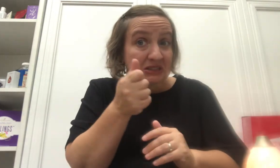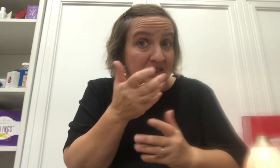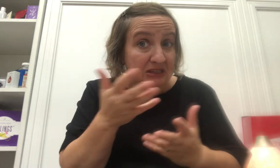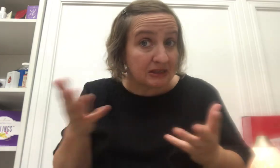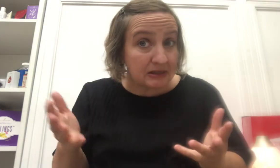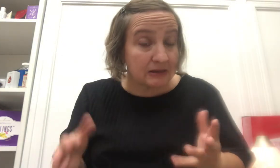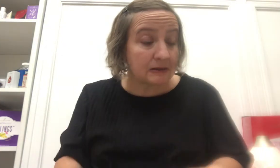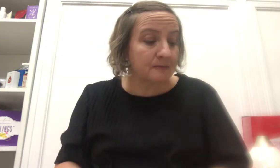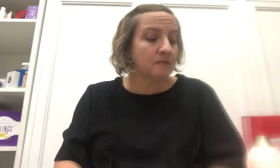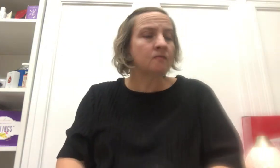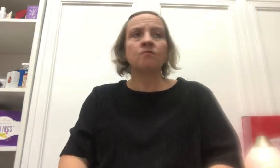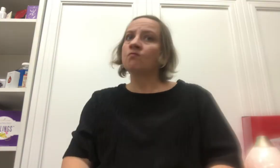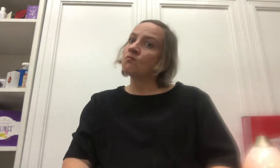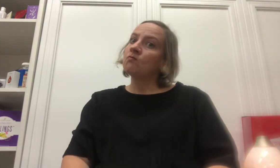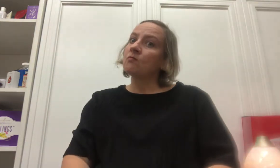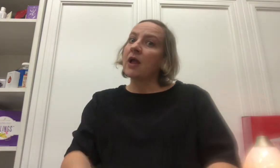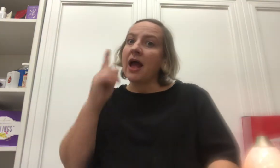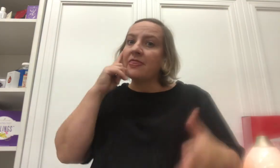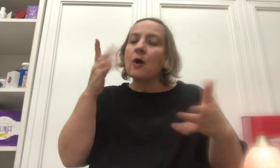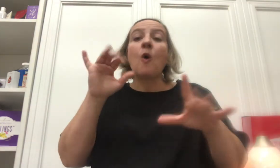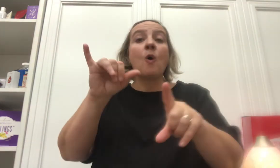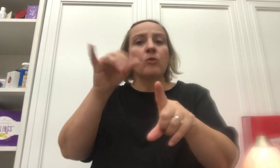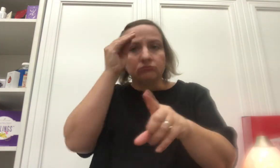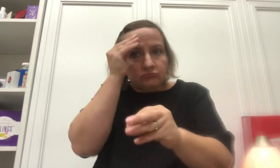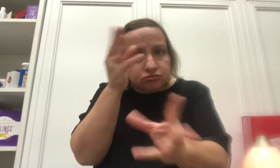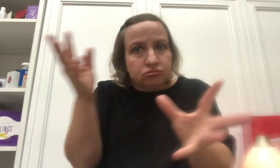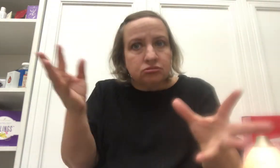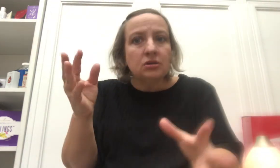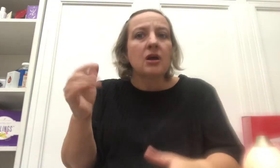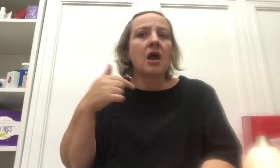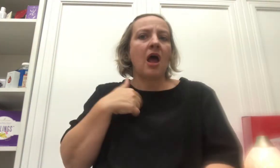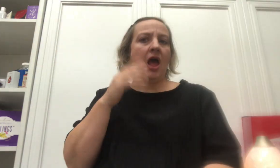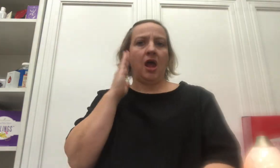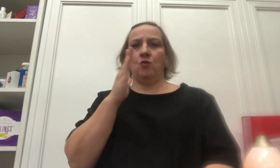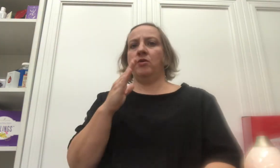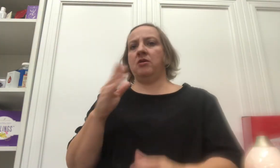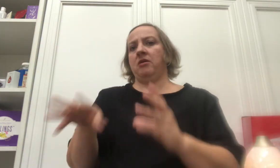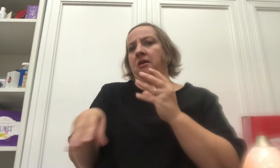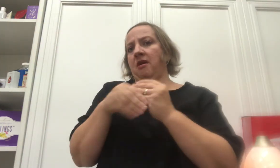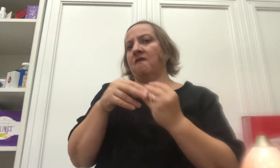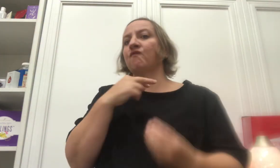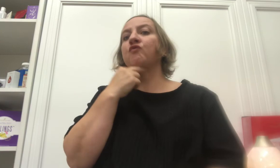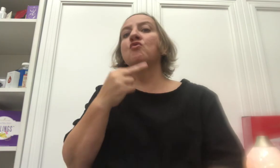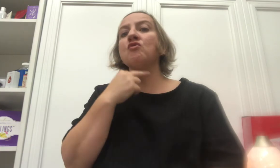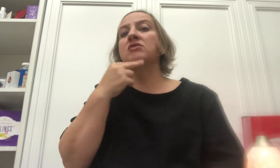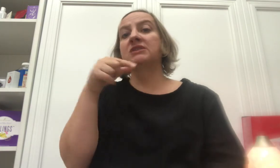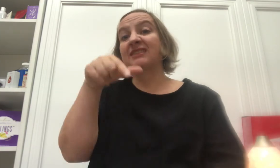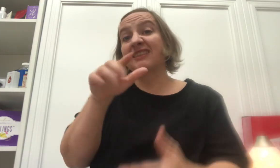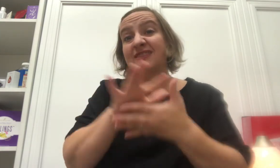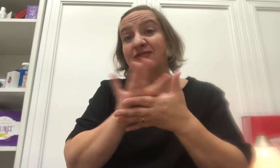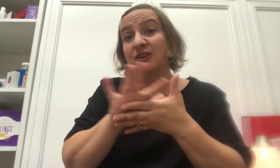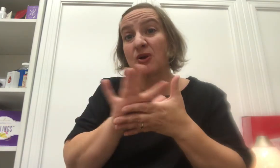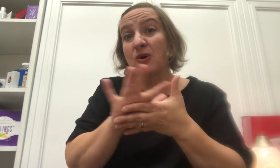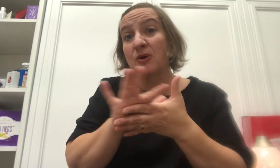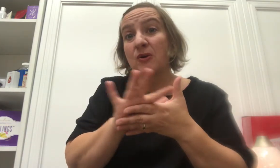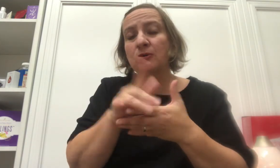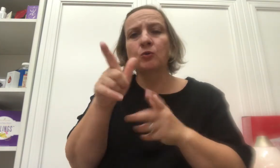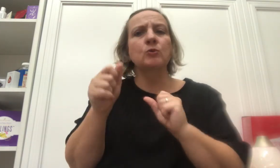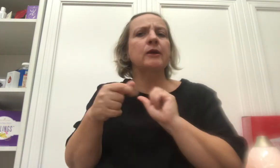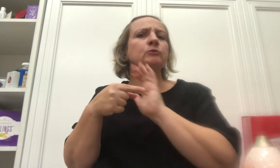videos. Let me know if you need any information. Also, I'll be adding voiceover on this